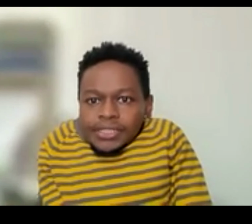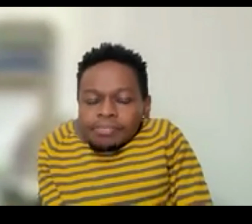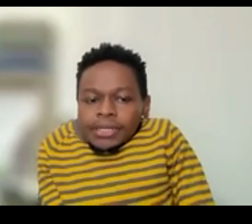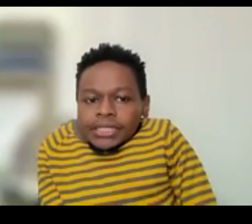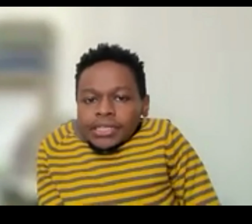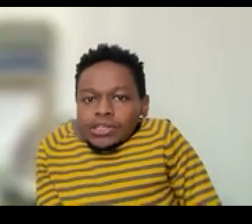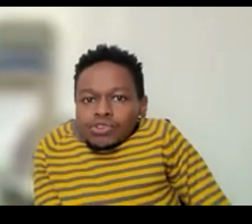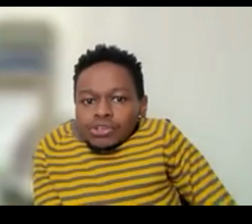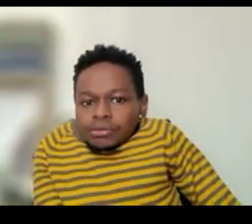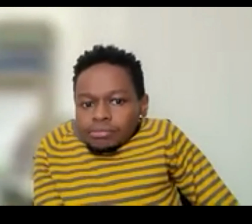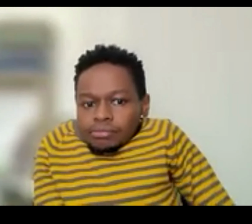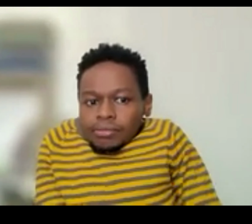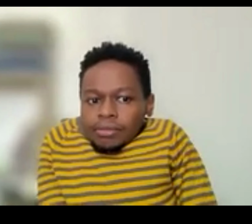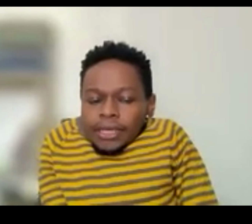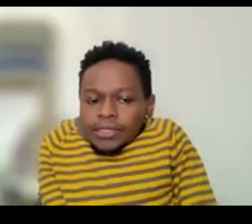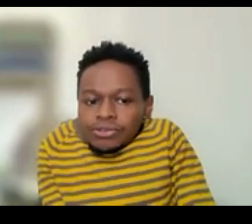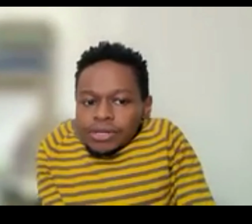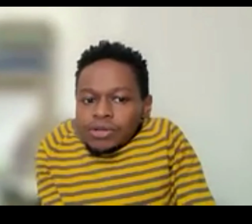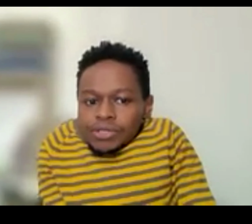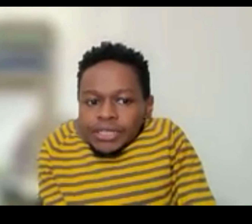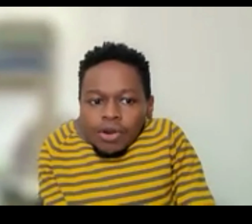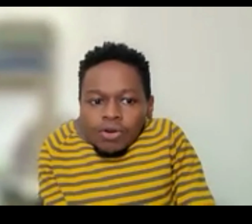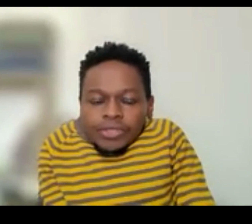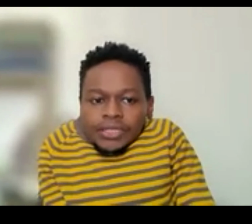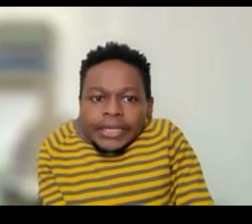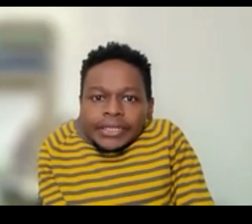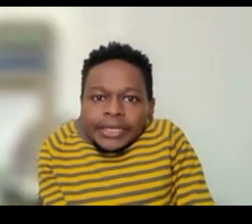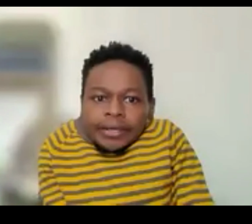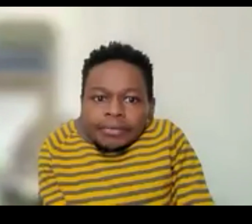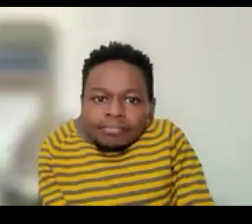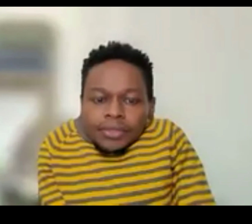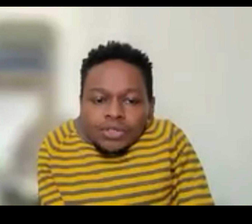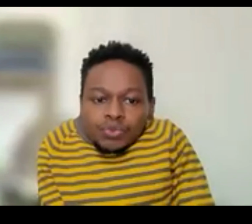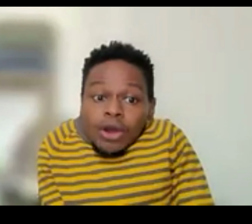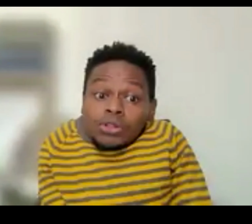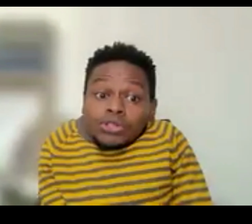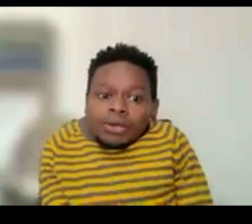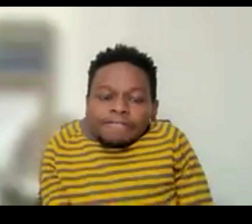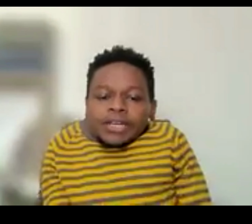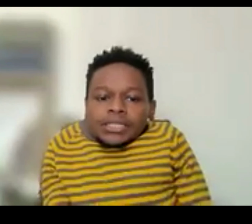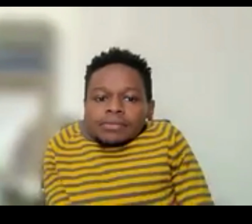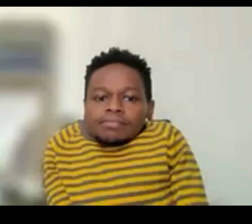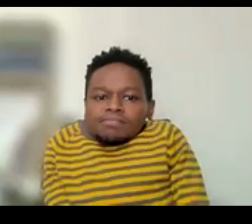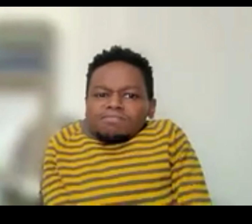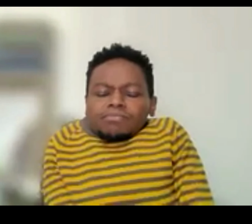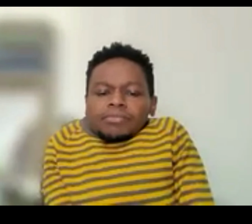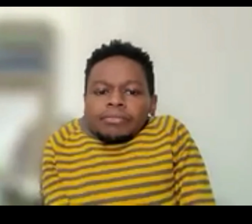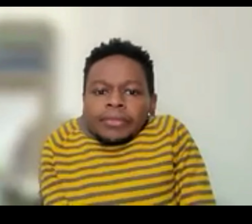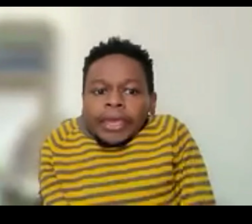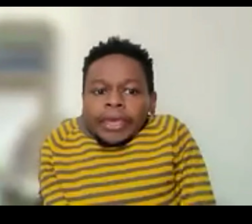disability inclusion, it's really rooted on this idea that we are all human first, and